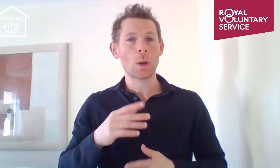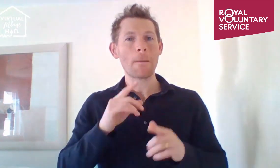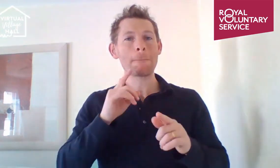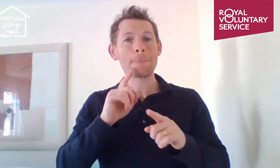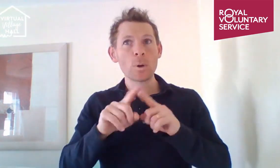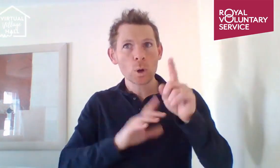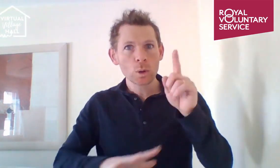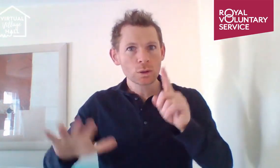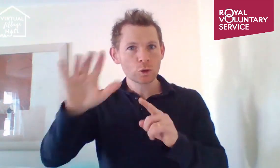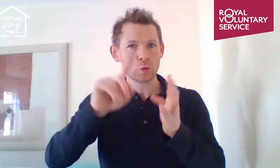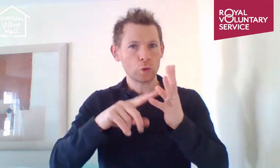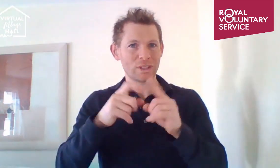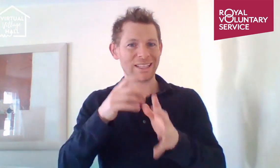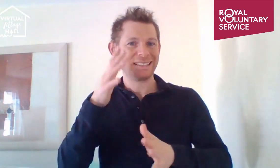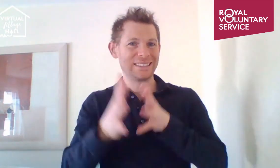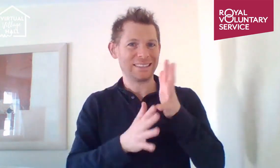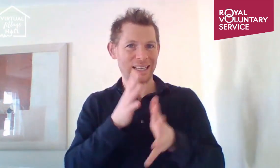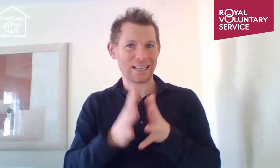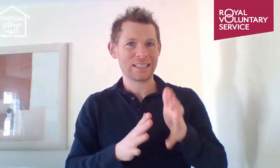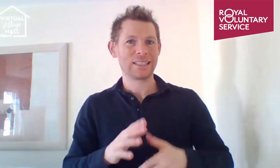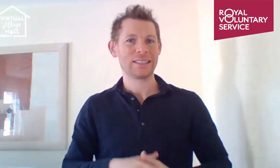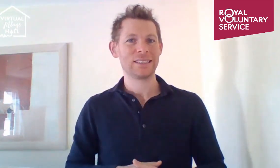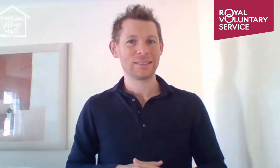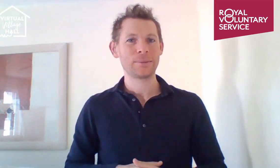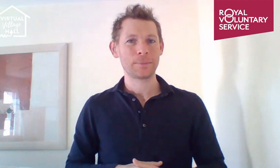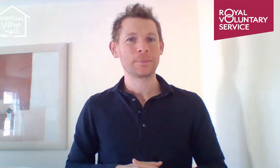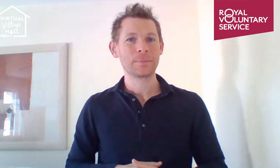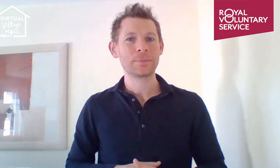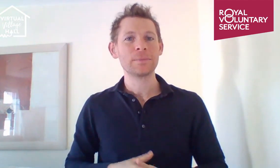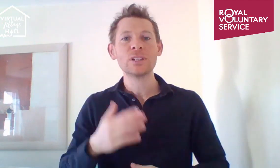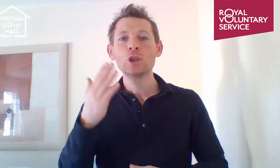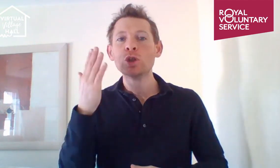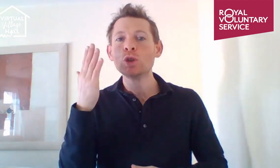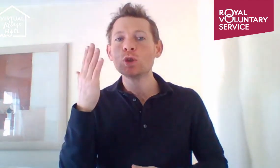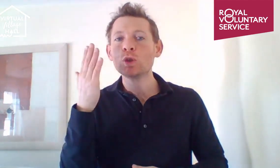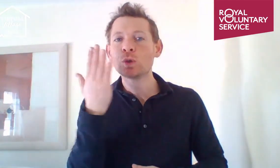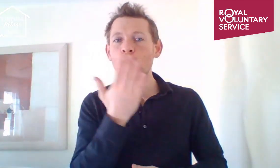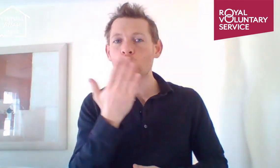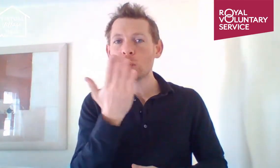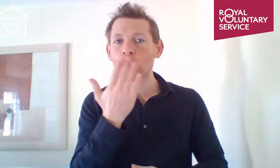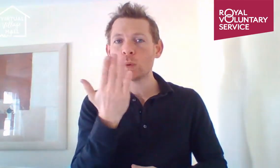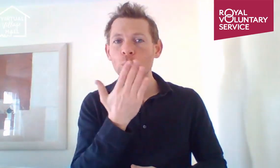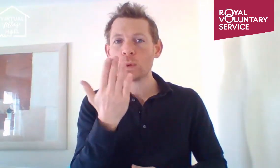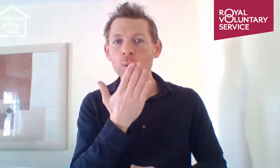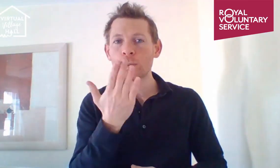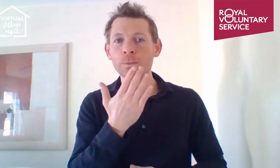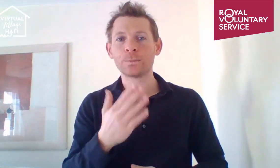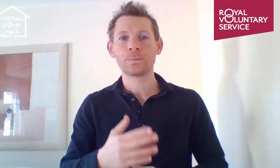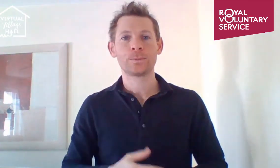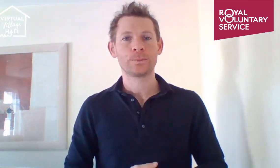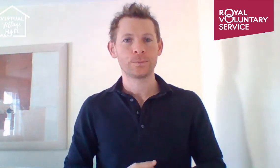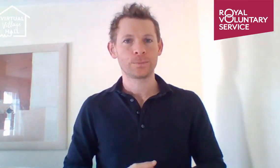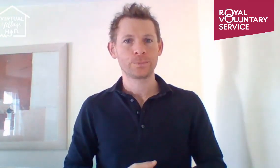of things. So most of the UK sign school like this,